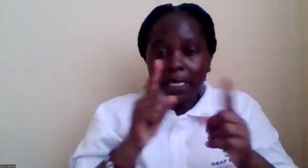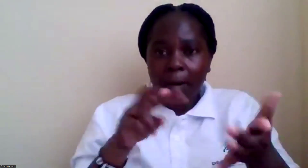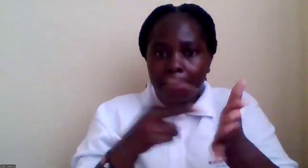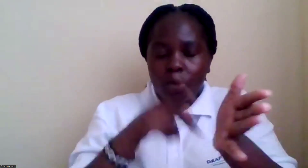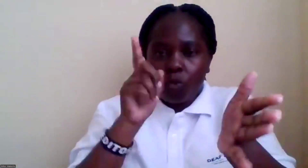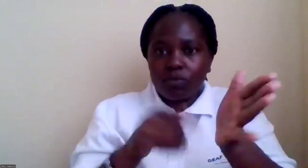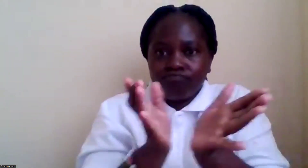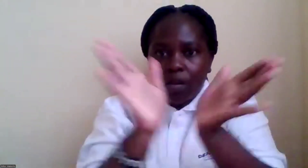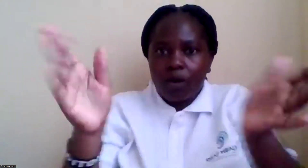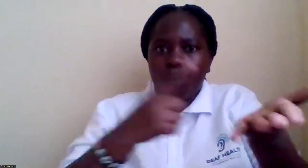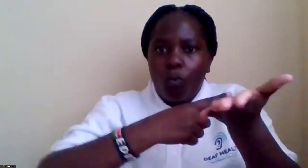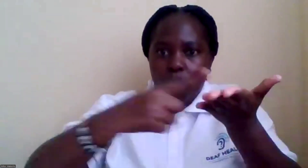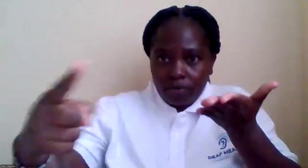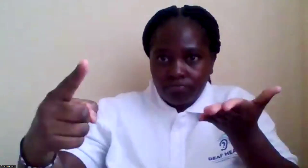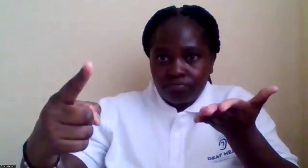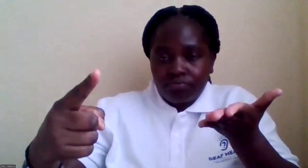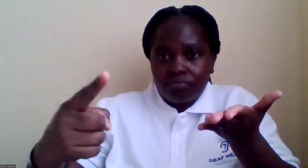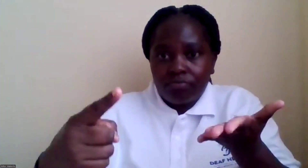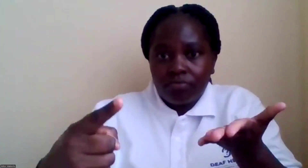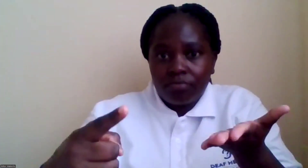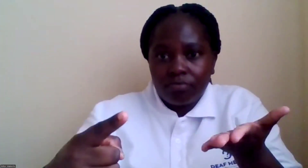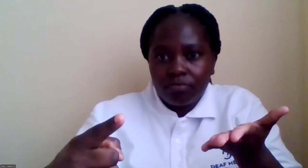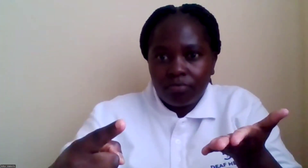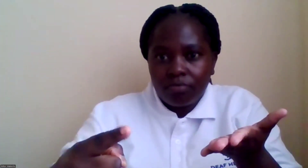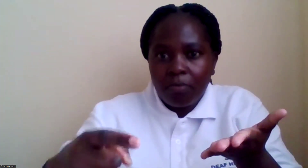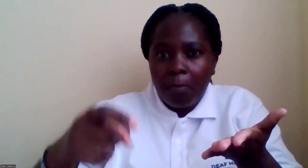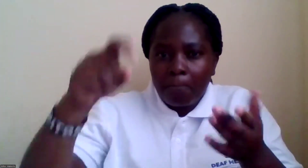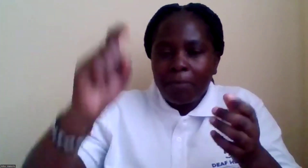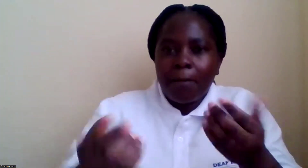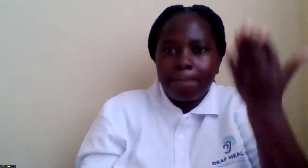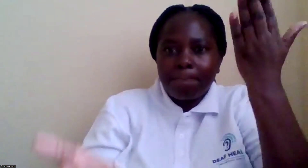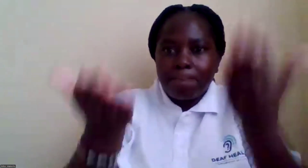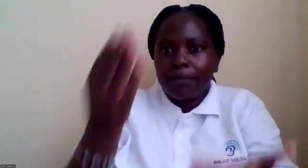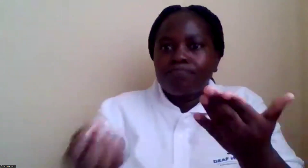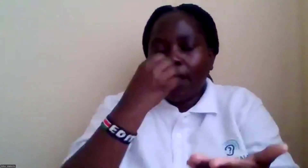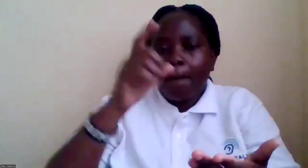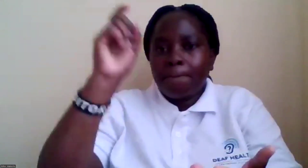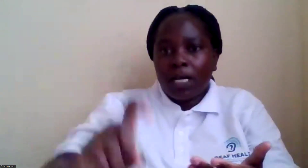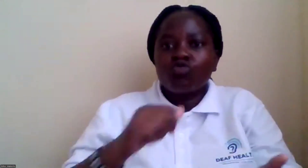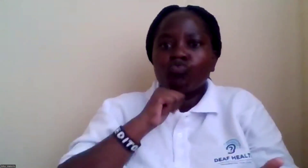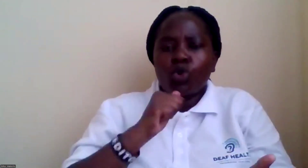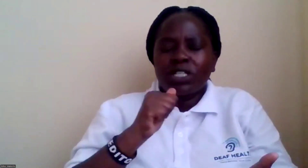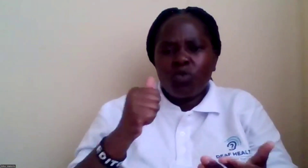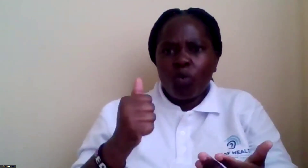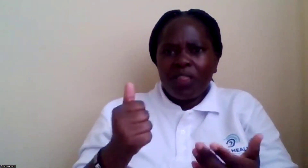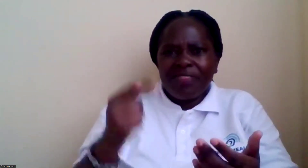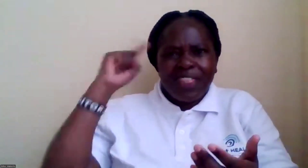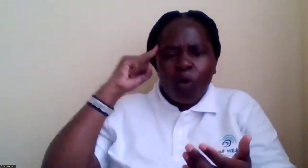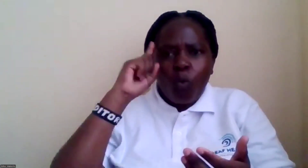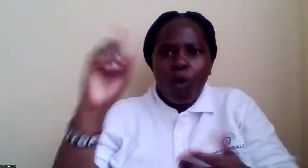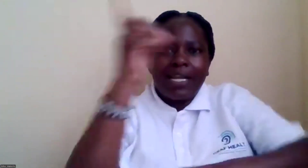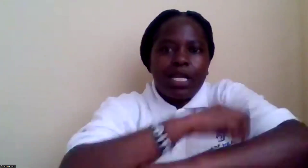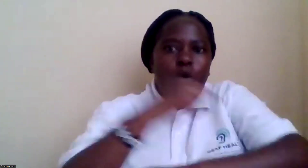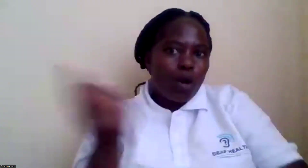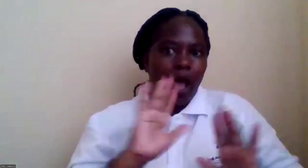a week or on average, you do have a balanced diet, right? So it's less about maybe